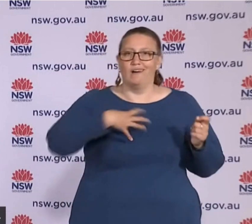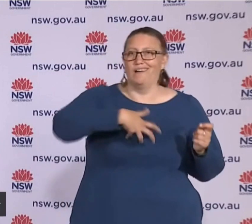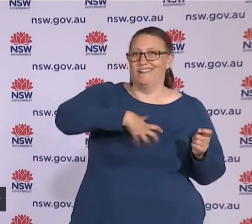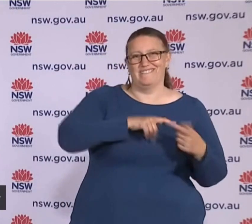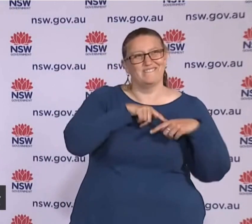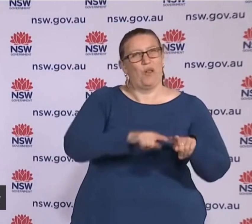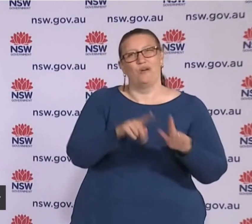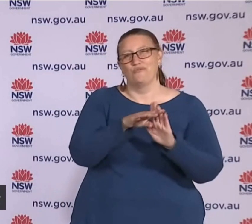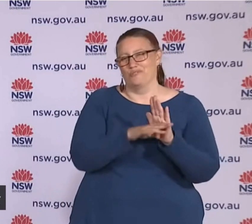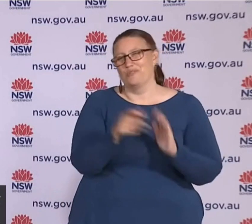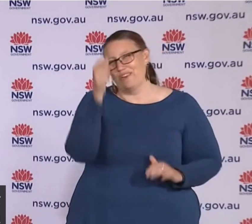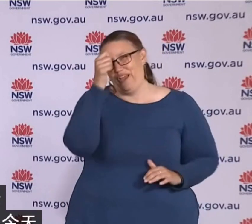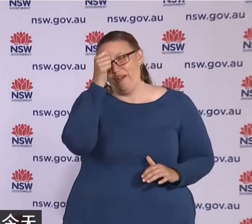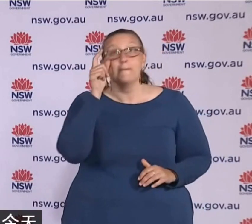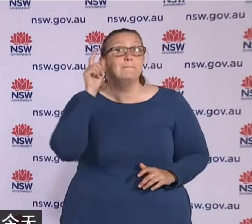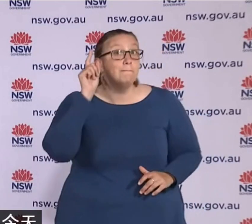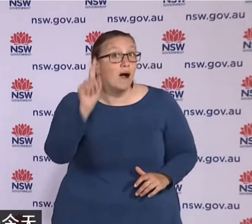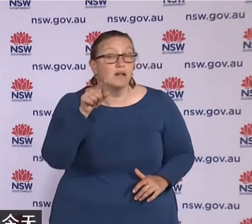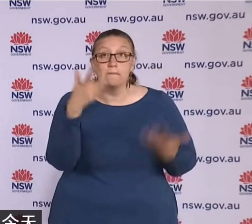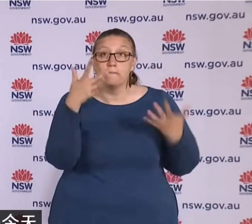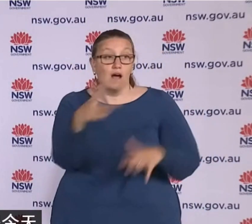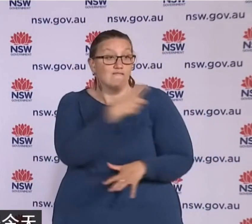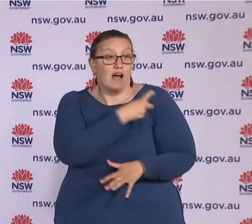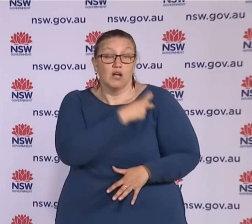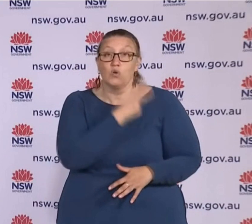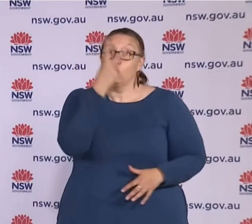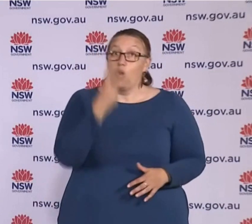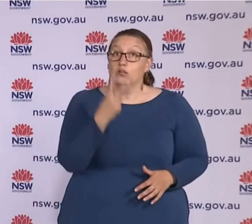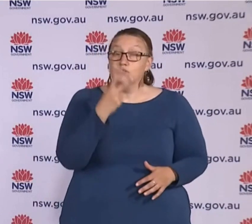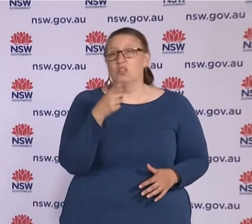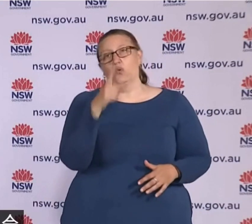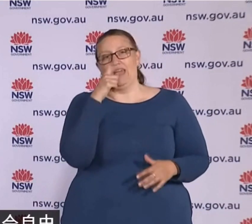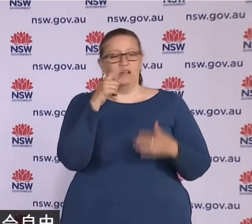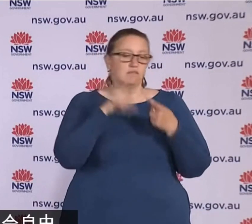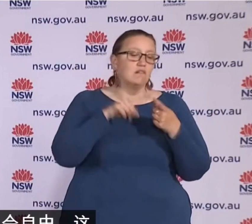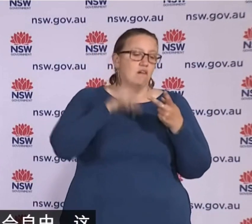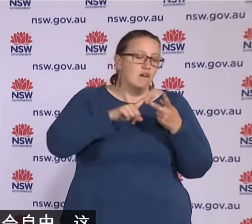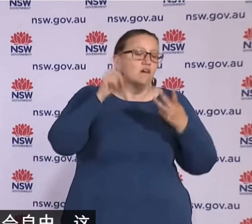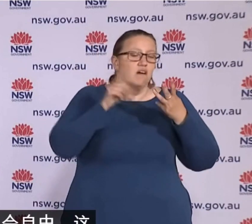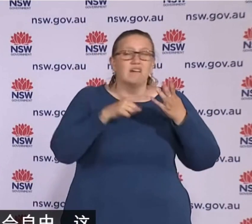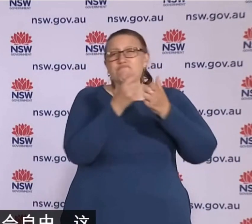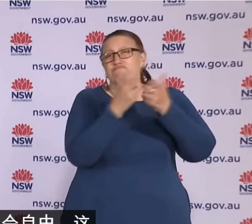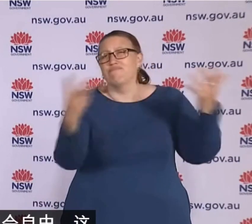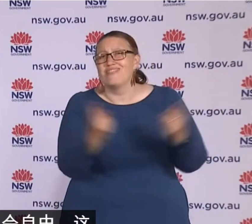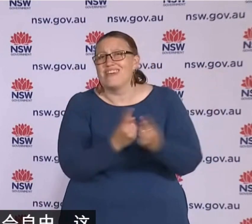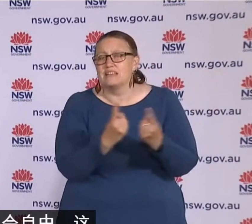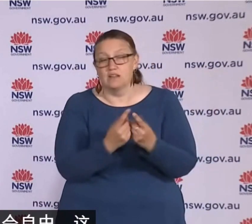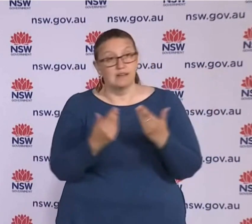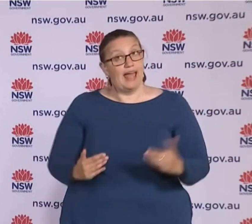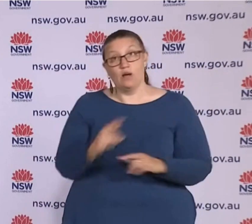if you're fully vaccinated, you will have access to a whole range of services, opportunities, freedoms which you don't have today, and